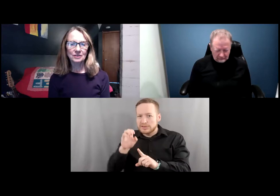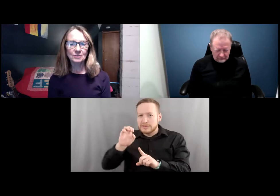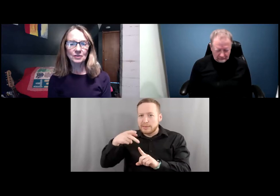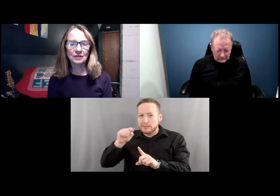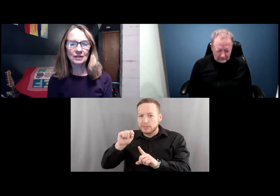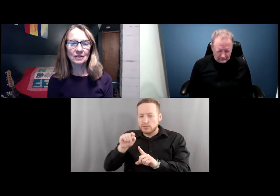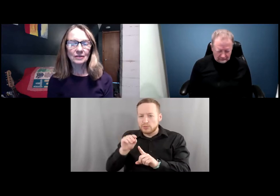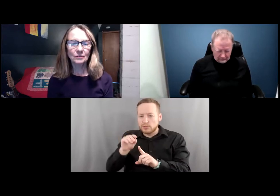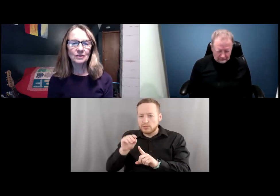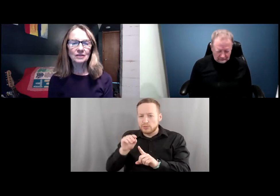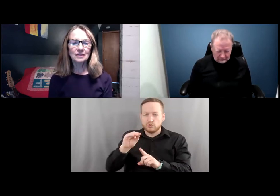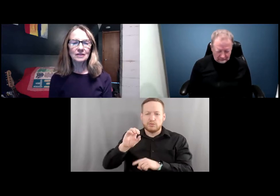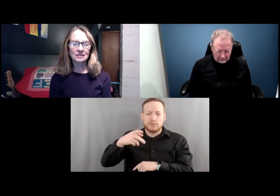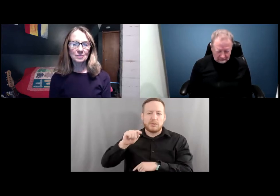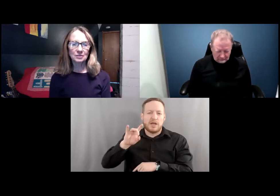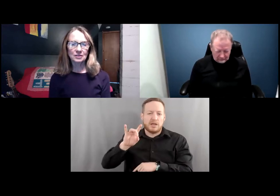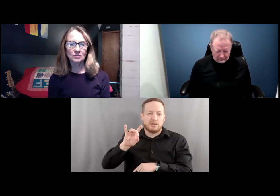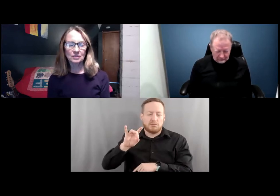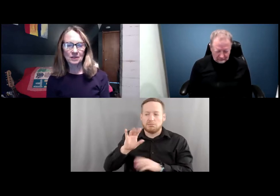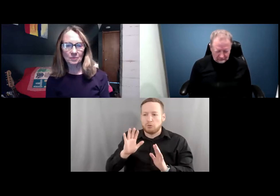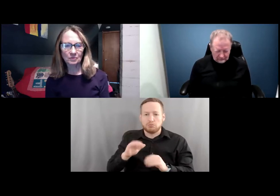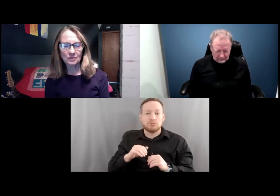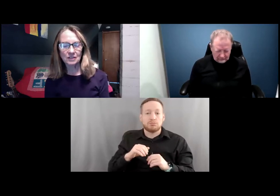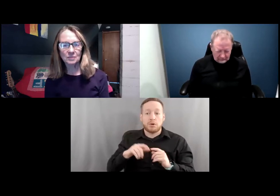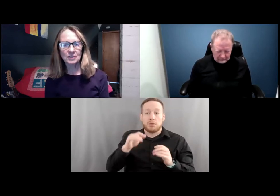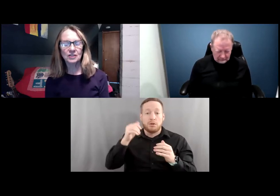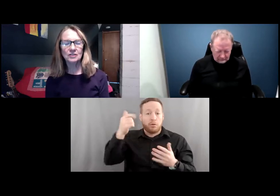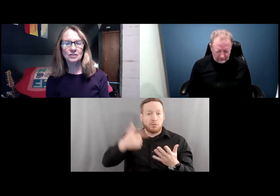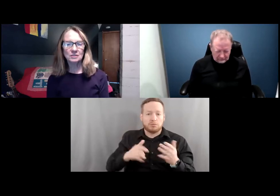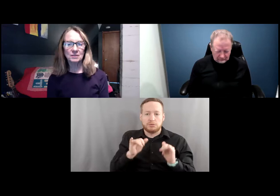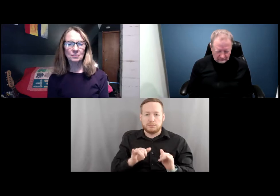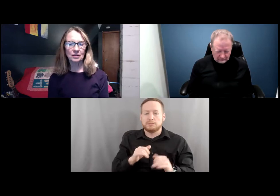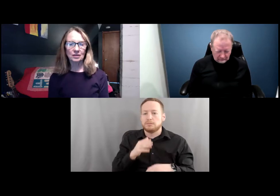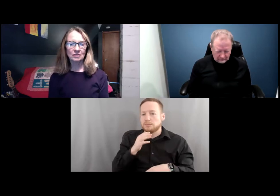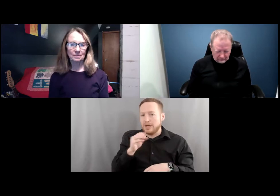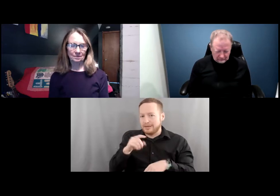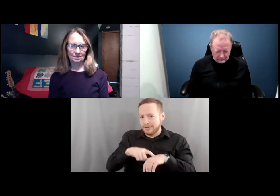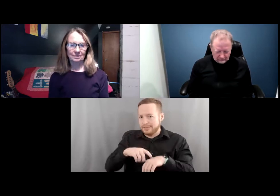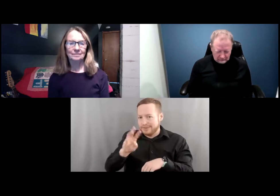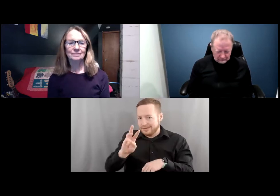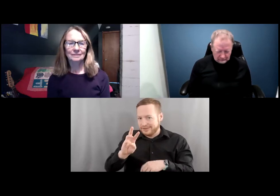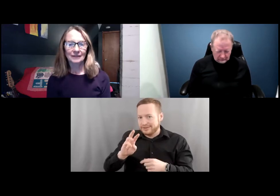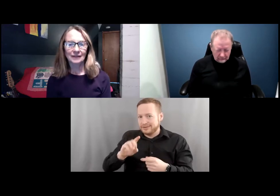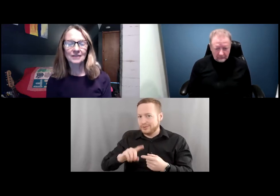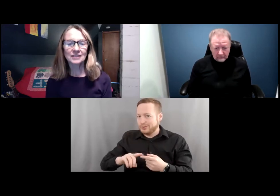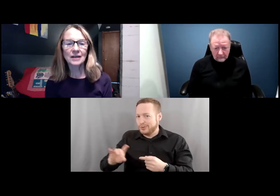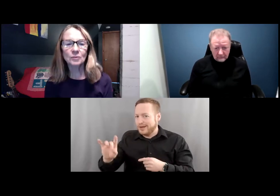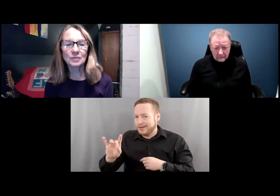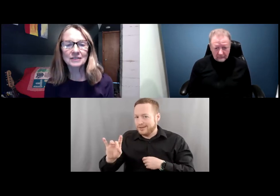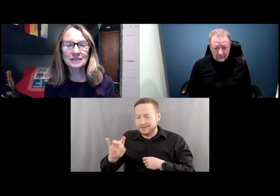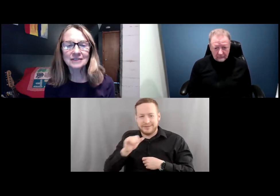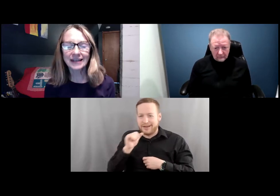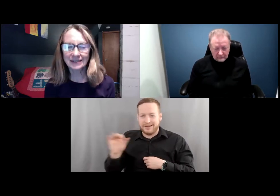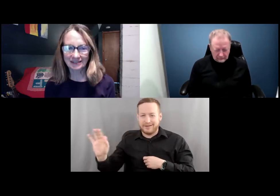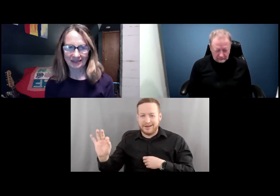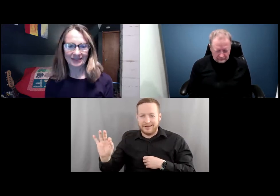the community with the exception of September 15th being changed to September 8th. And the time will be